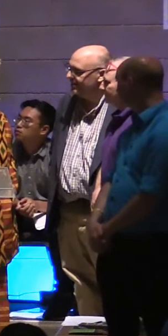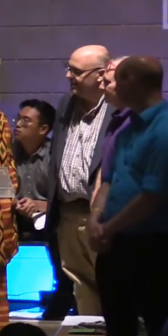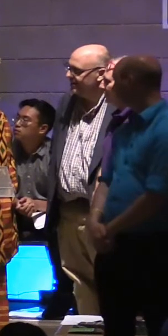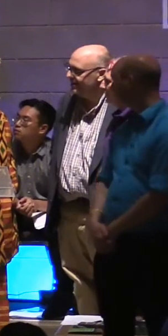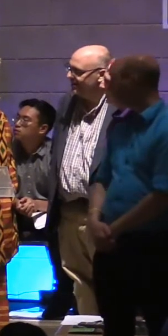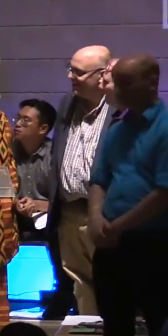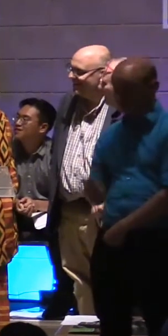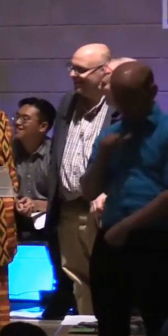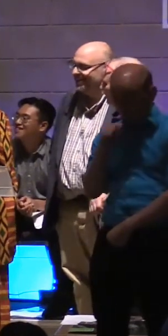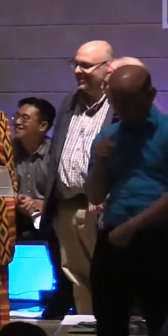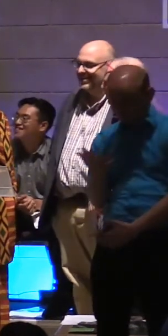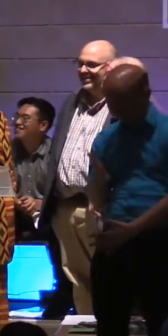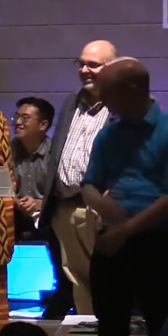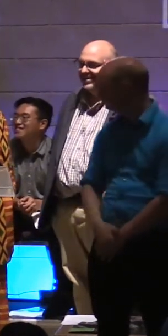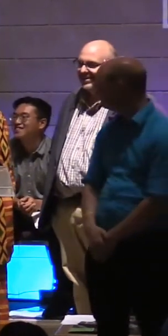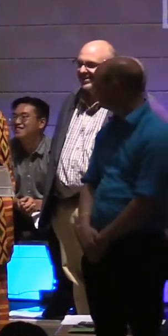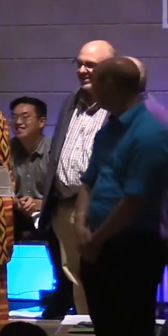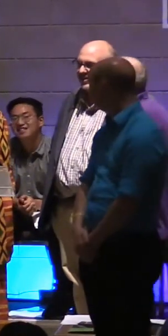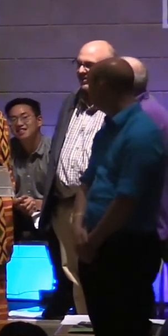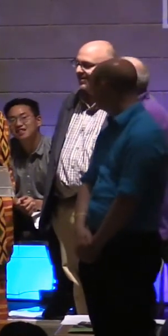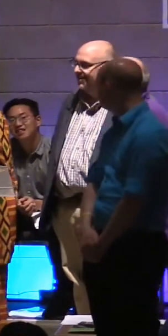Or not.